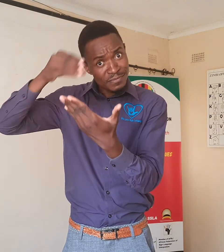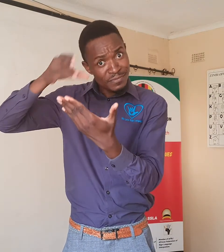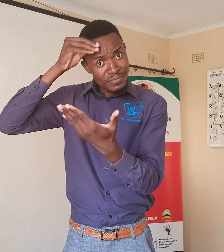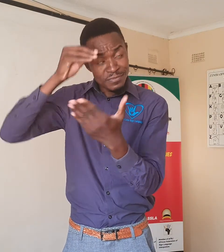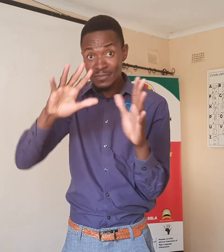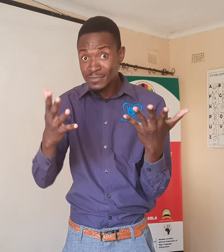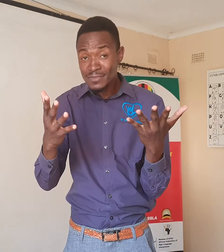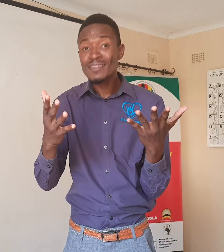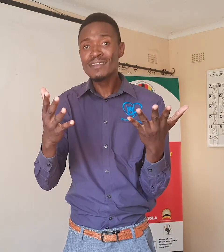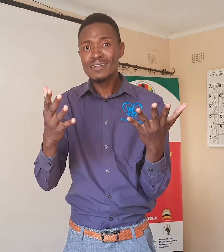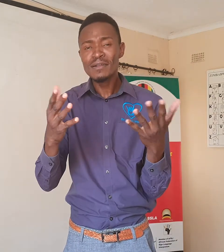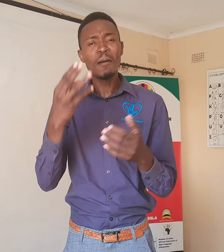we're going to be learning what?